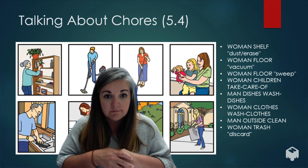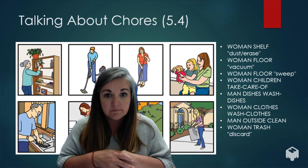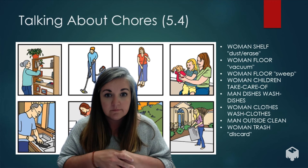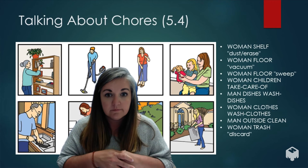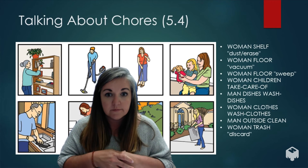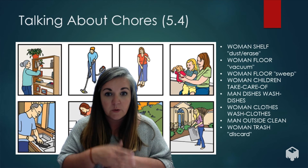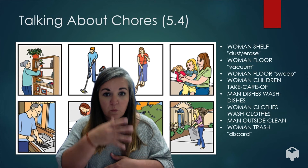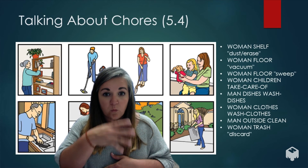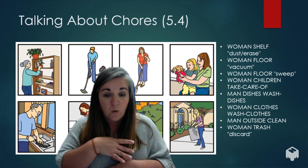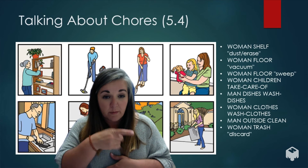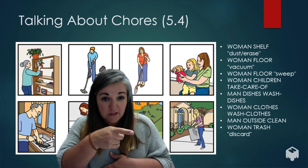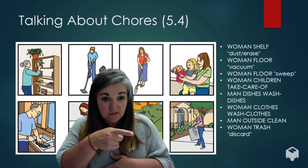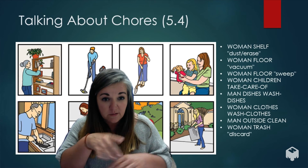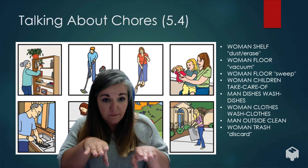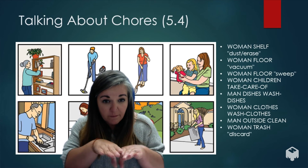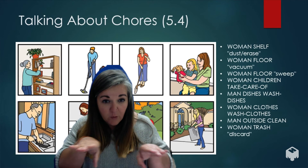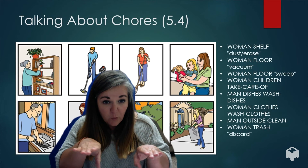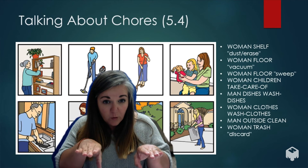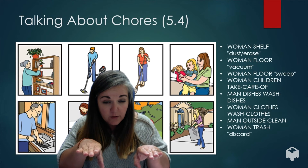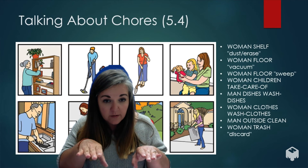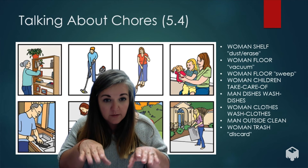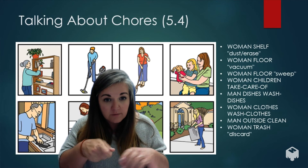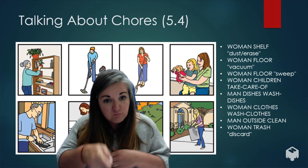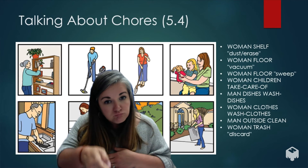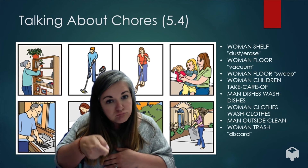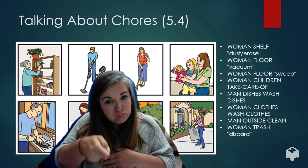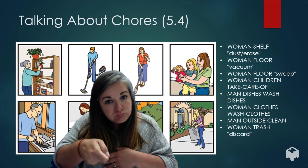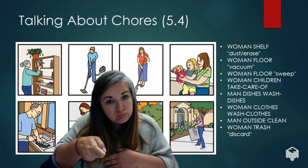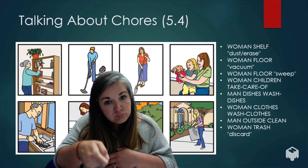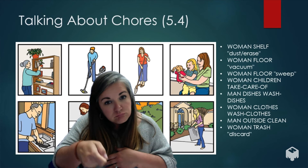Floor. So